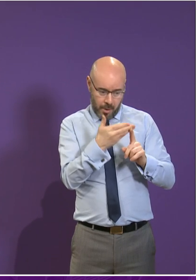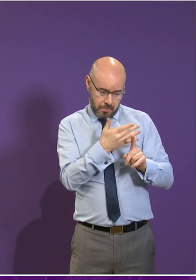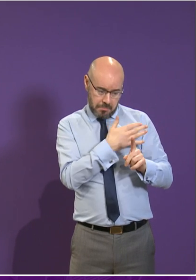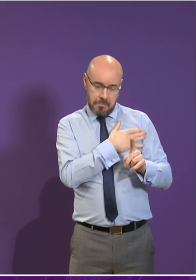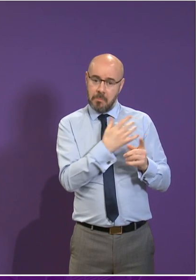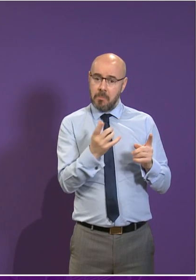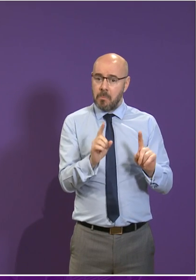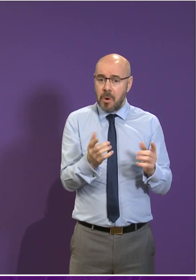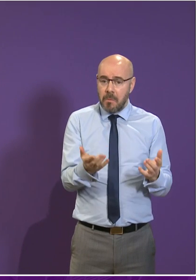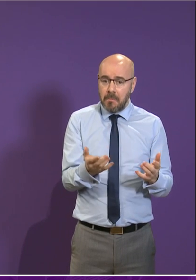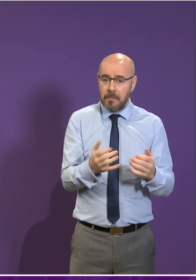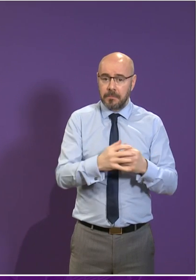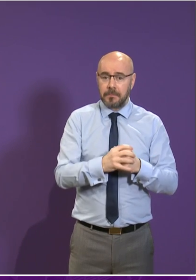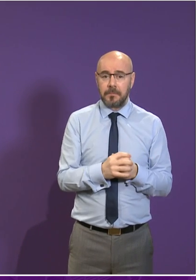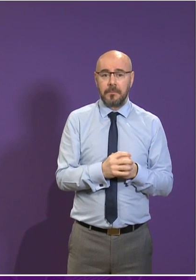Yeah.